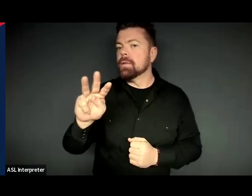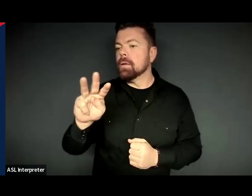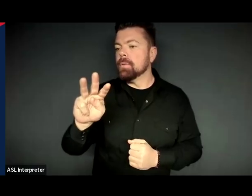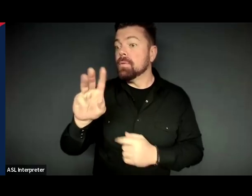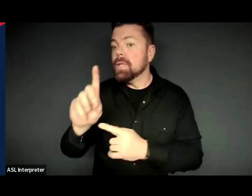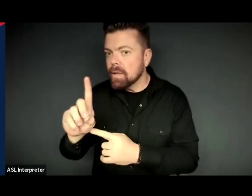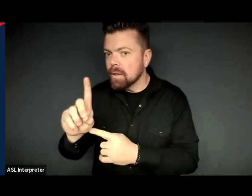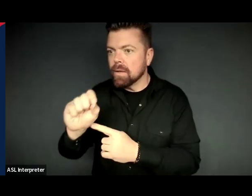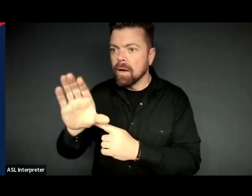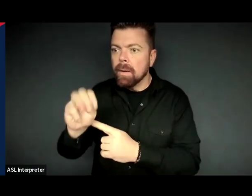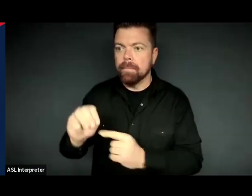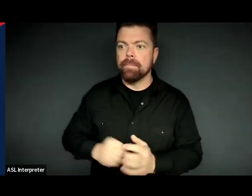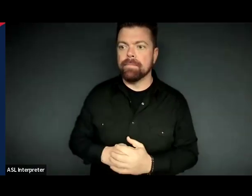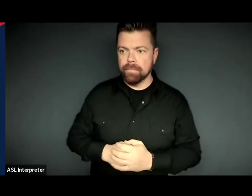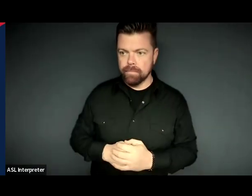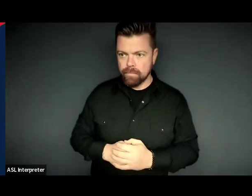onwd.com.